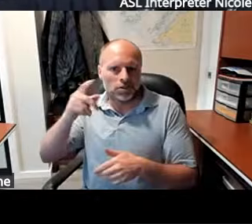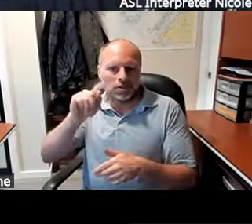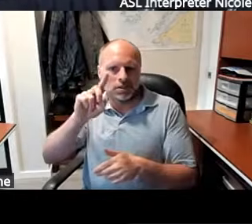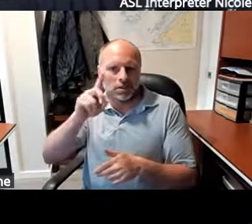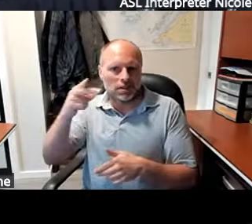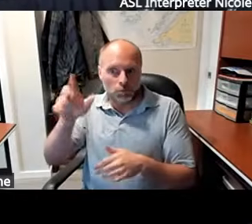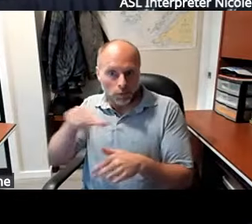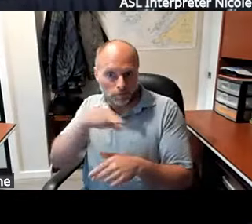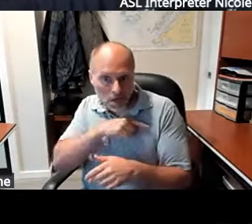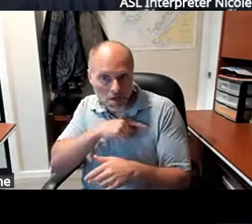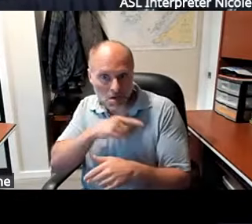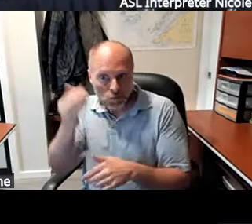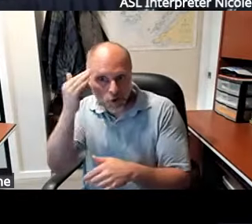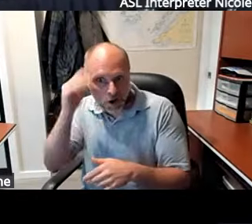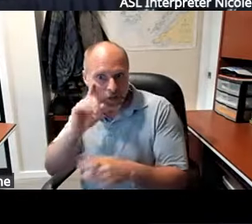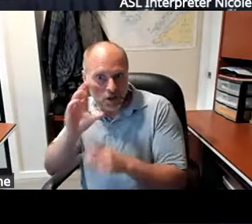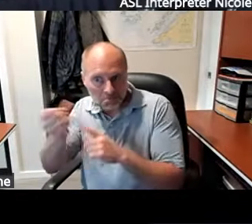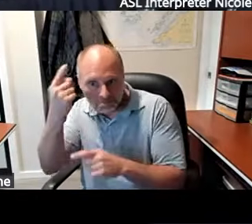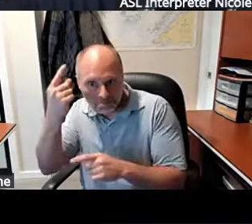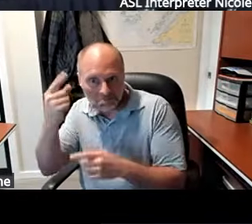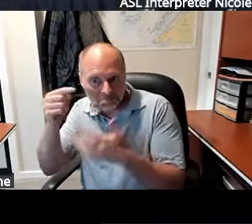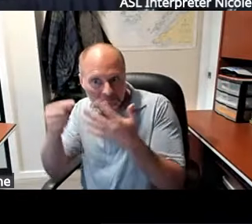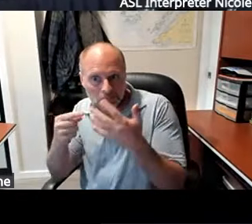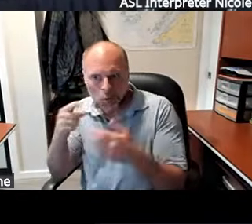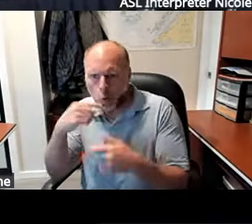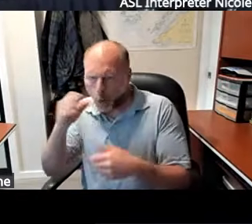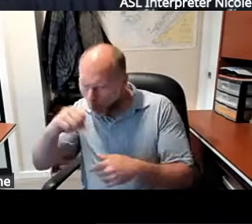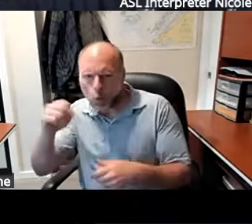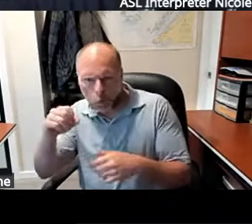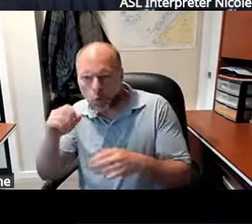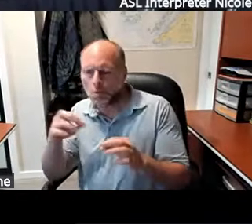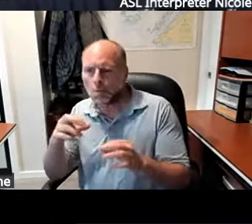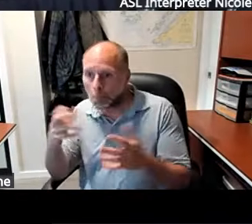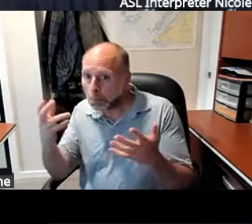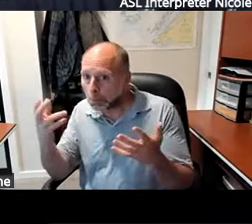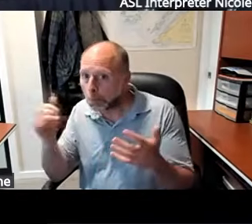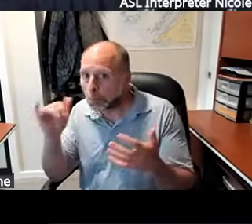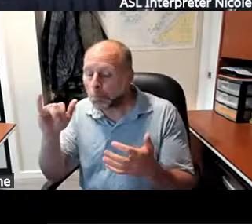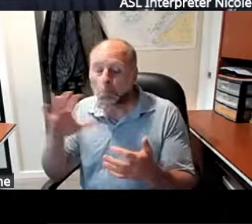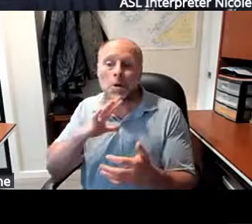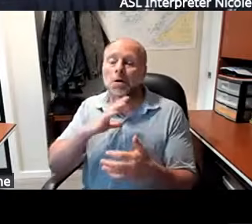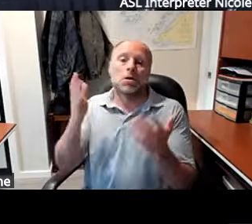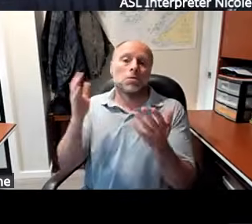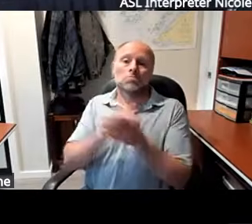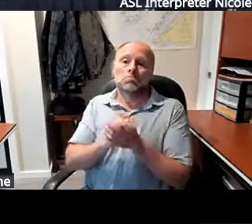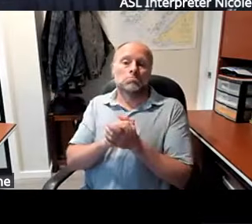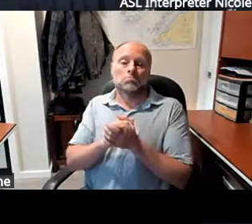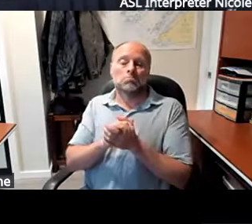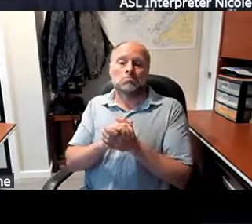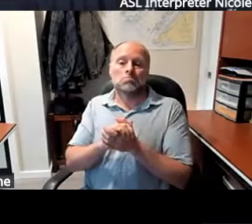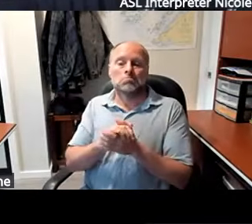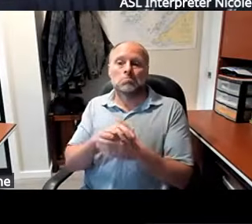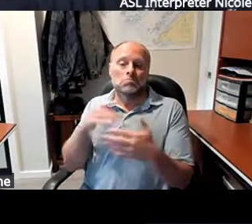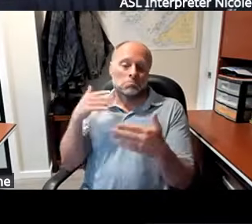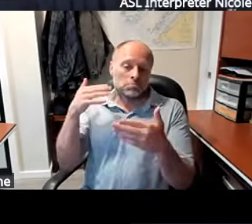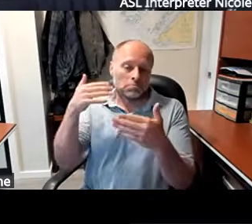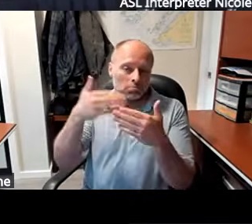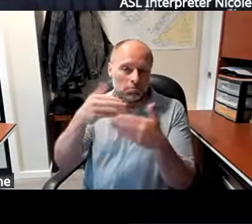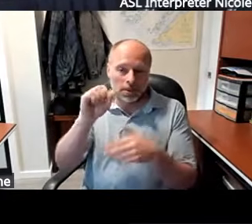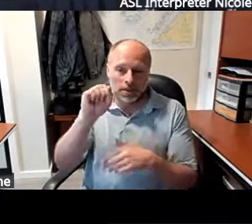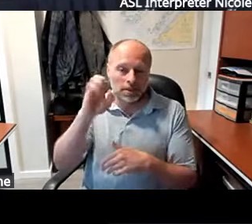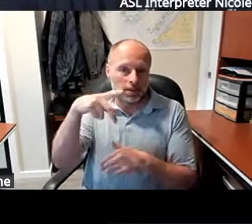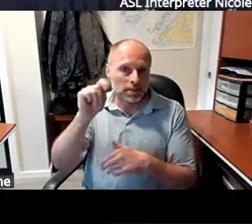they also needed a teacher of the deaf and hard of hearing, a TDHH. And so I asked whether they had one, and they said yes, yes.